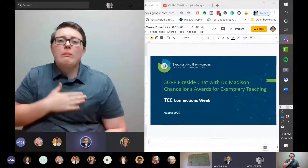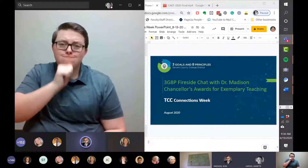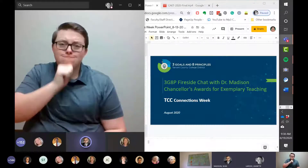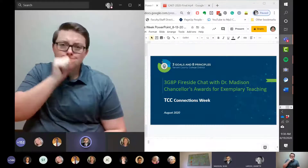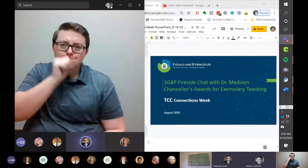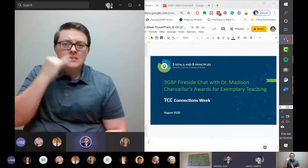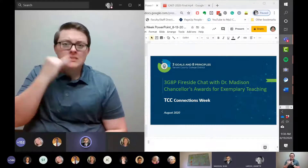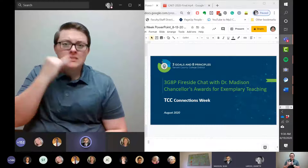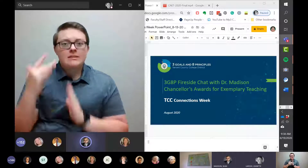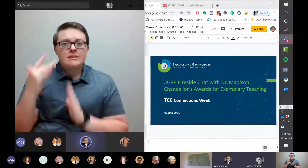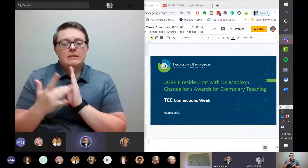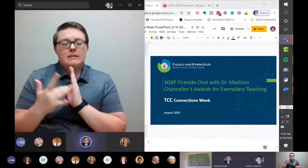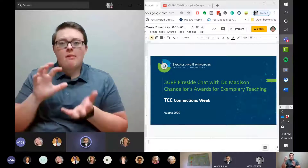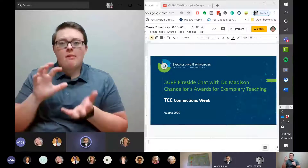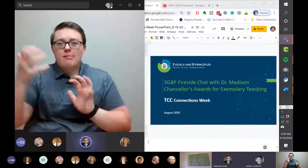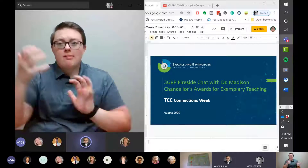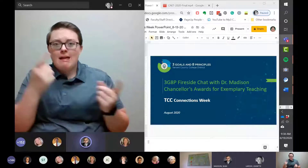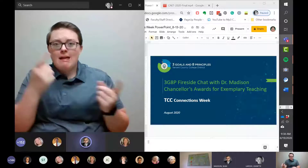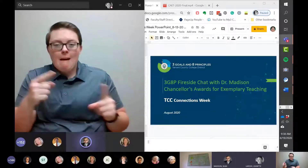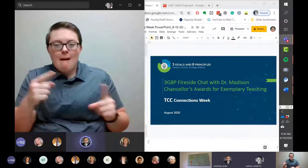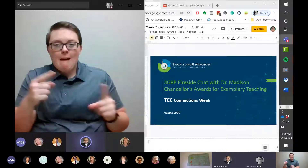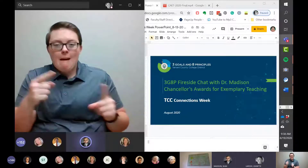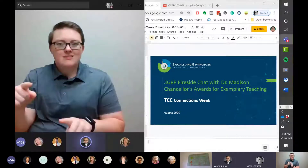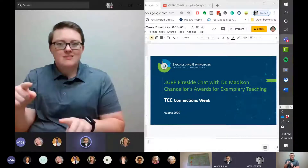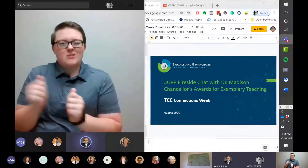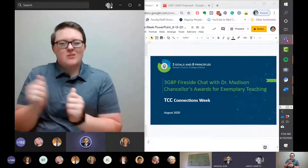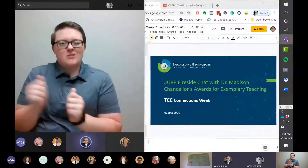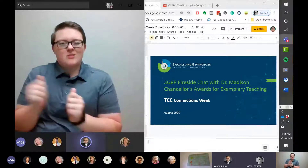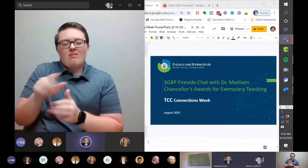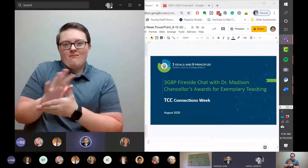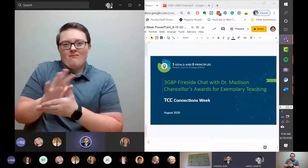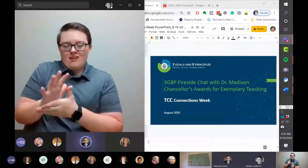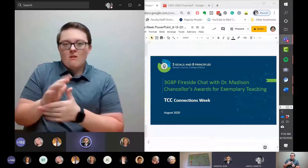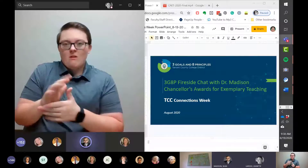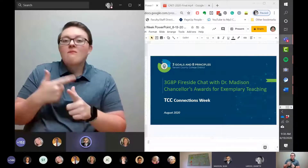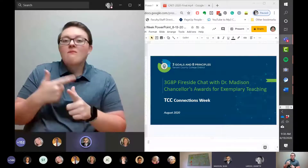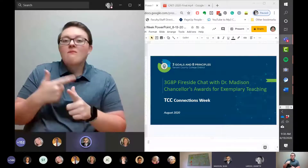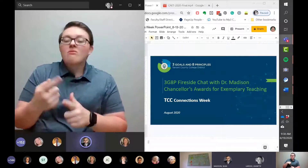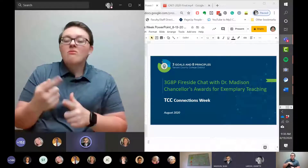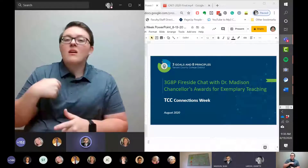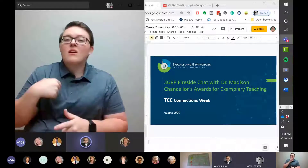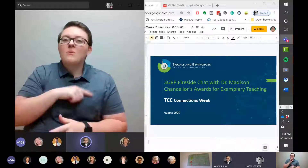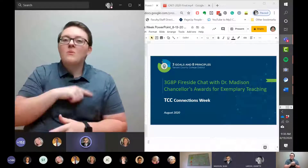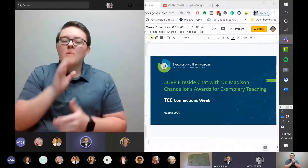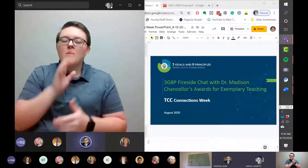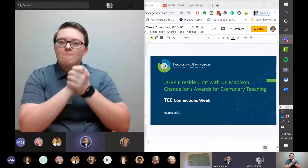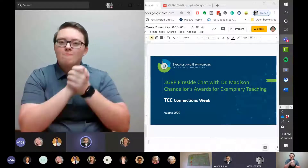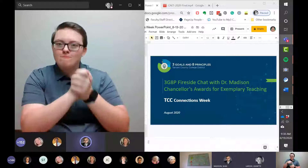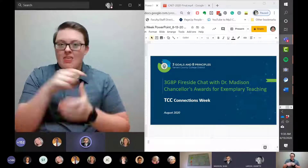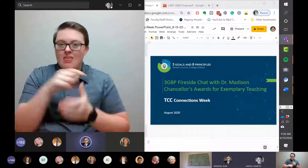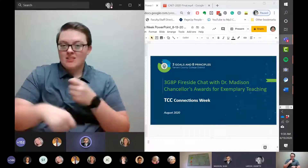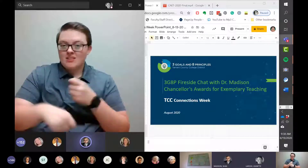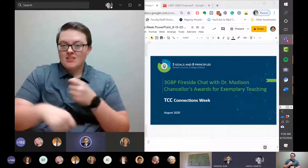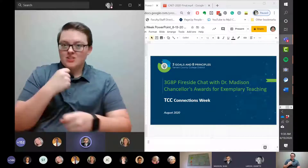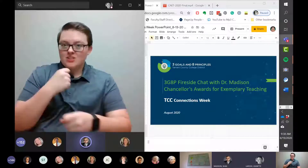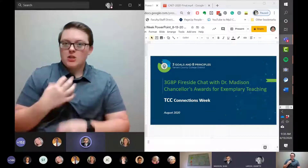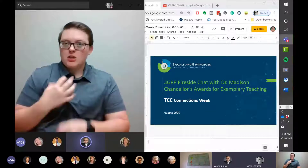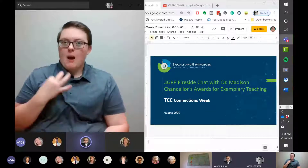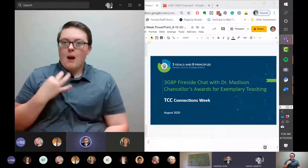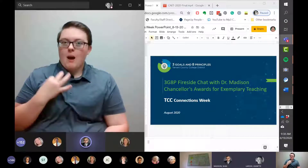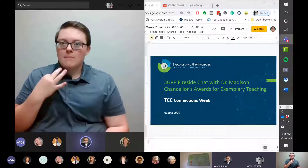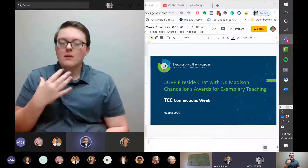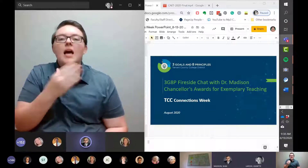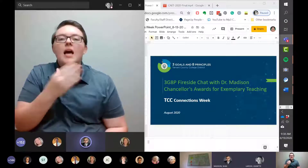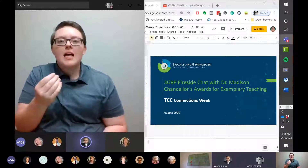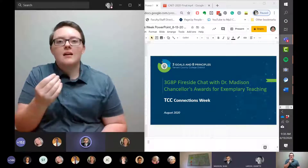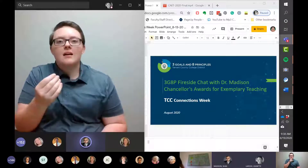imperfections in the following video as you join me in congratulating this year's nominees and recipients of